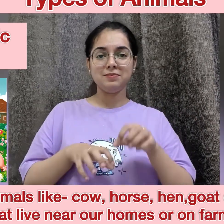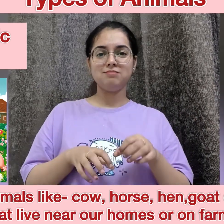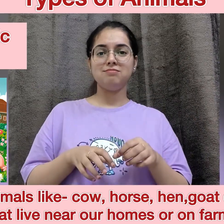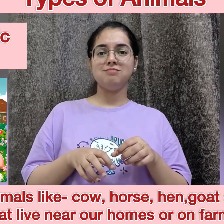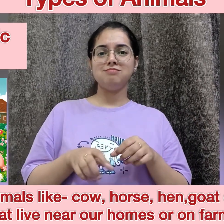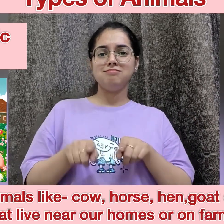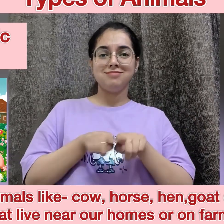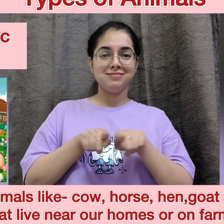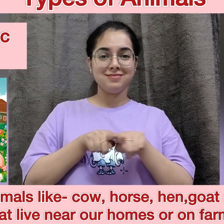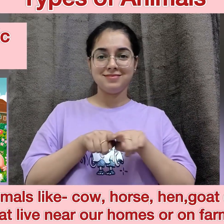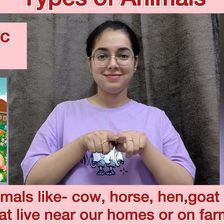like